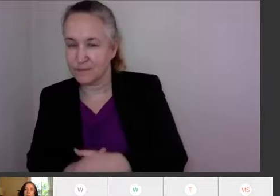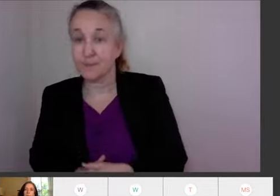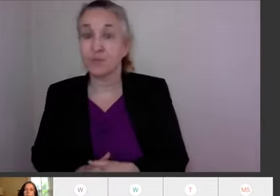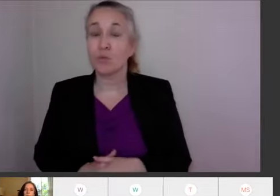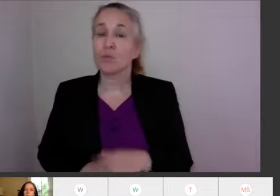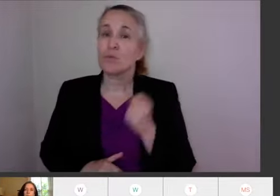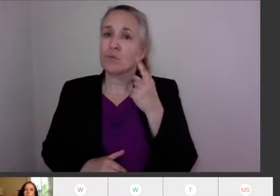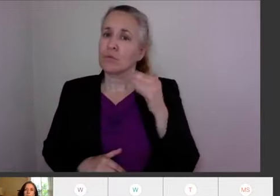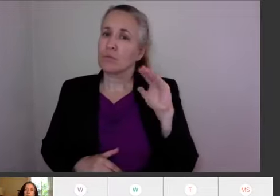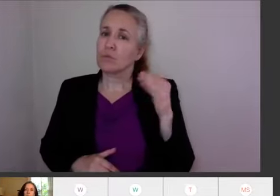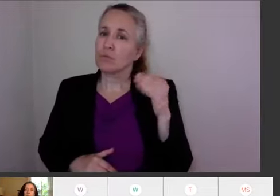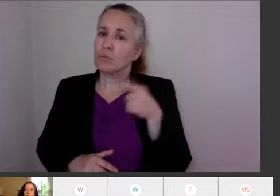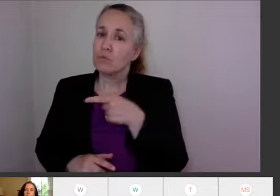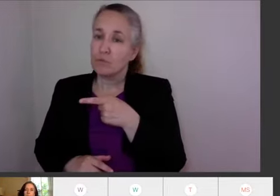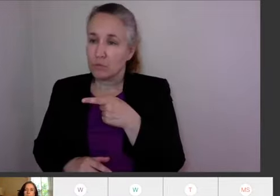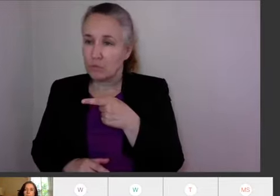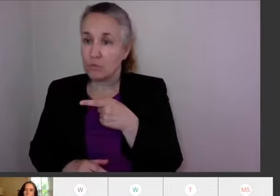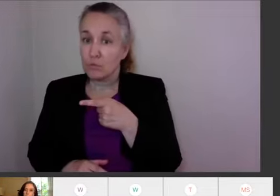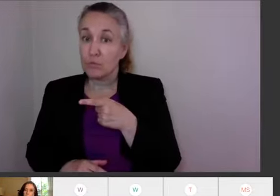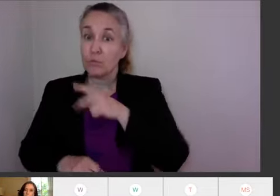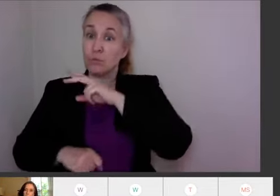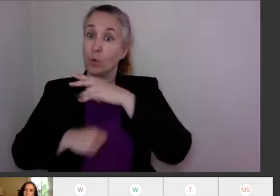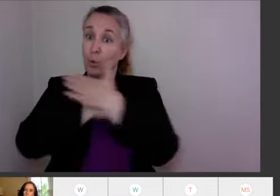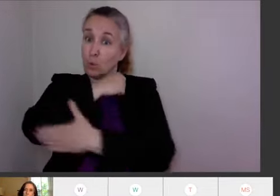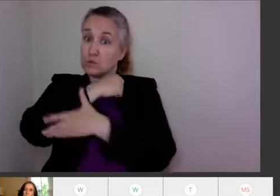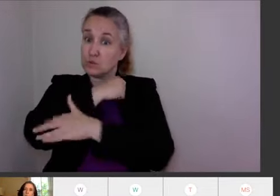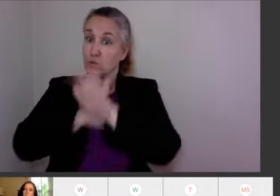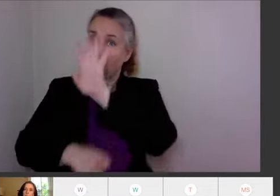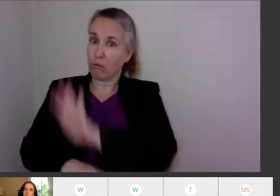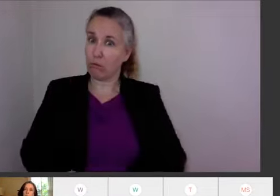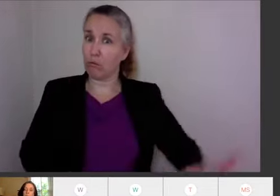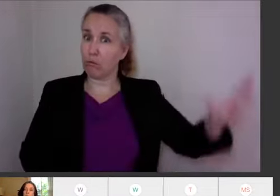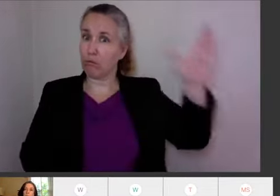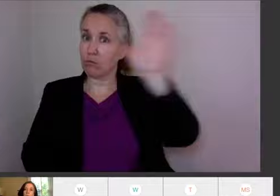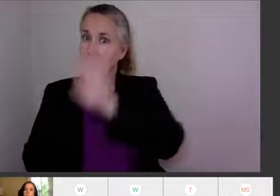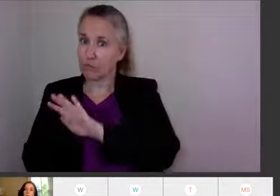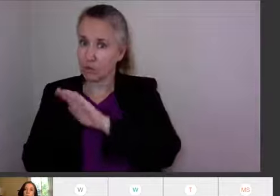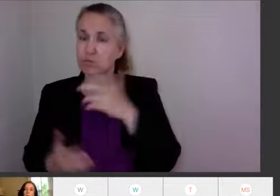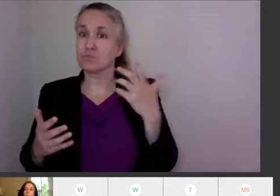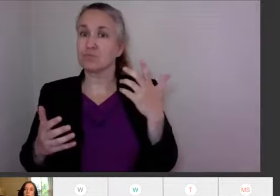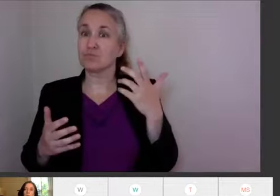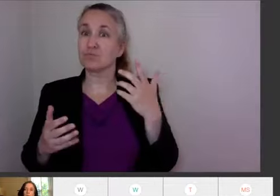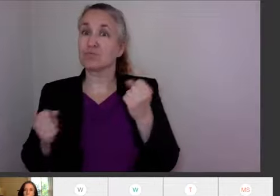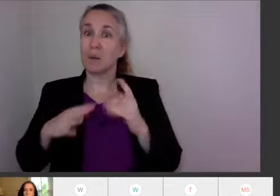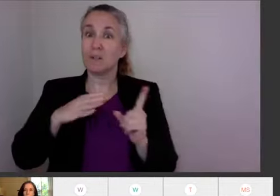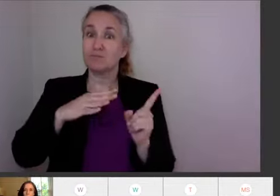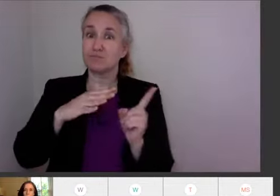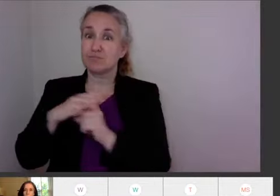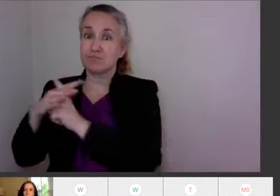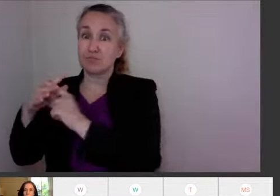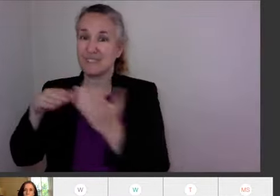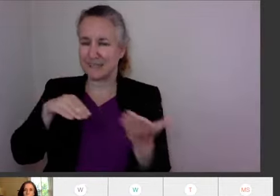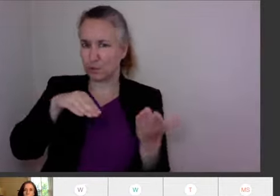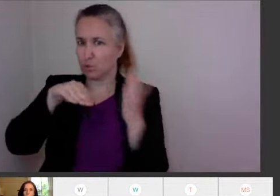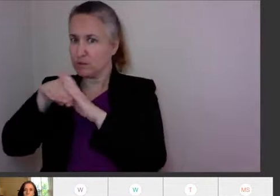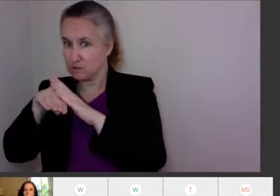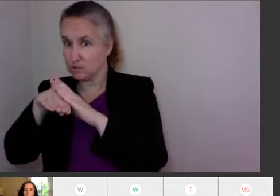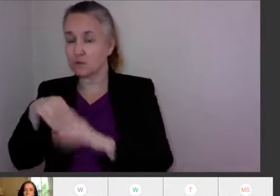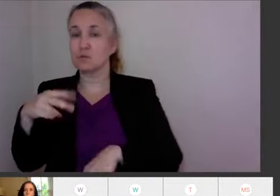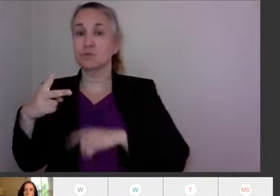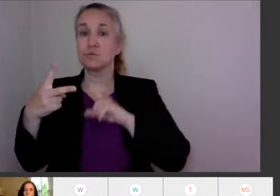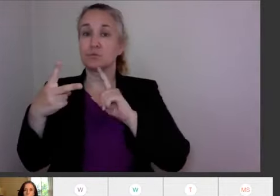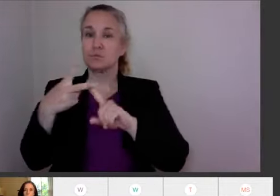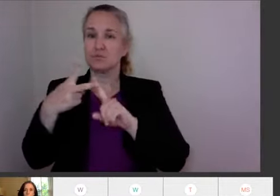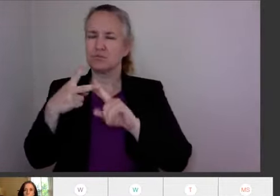to be that there's an increase nationally, a significant increase nationally in the number of cases, but also seems to be a